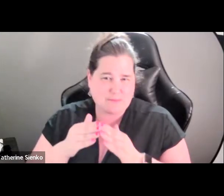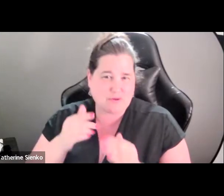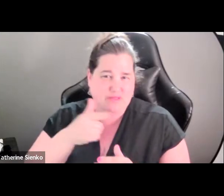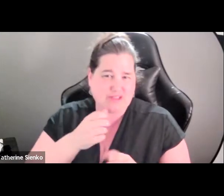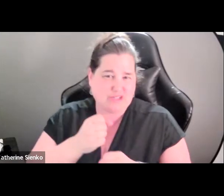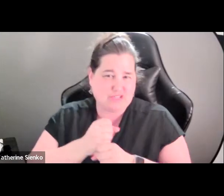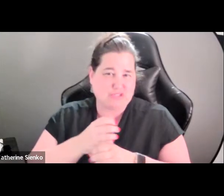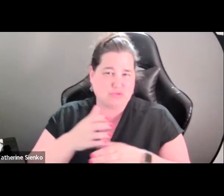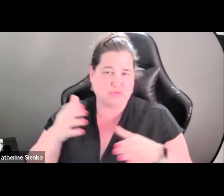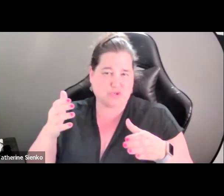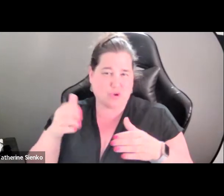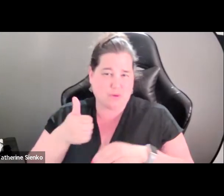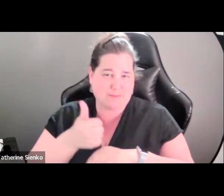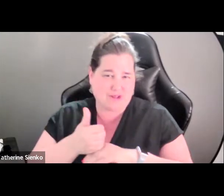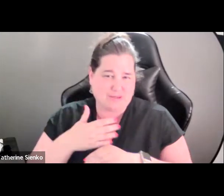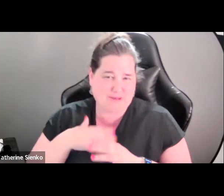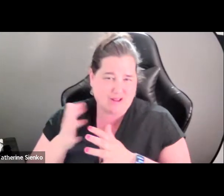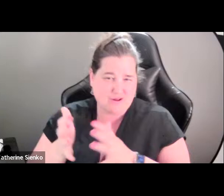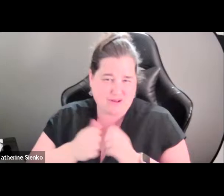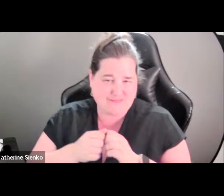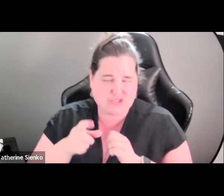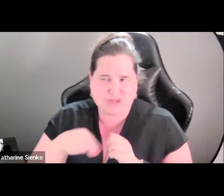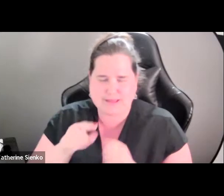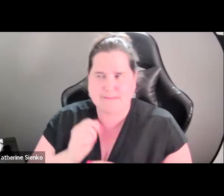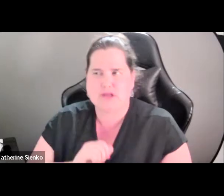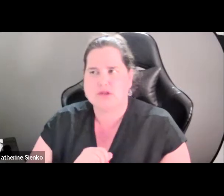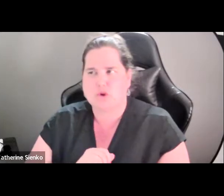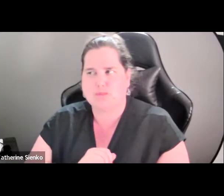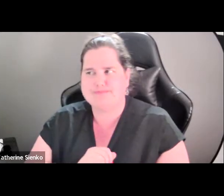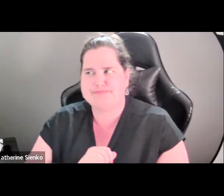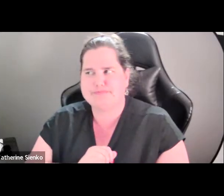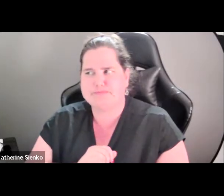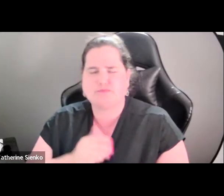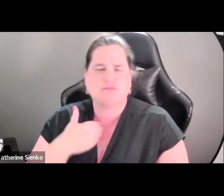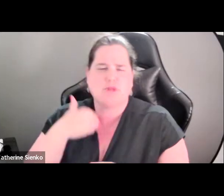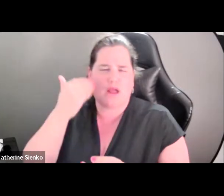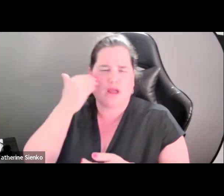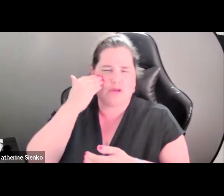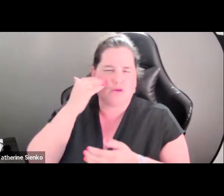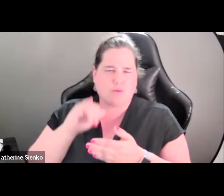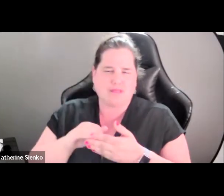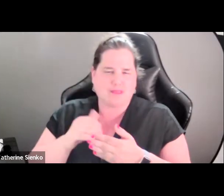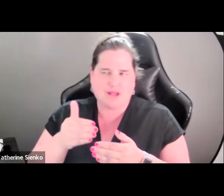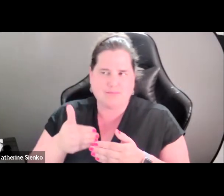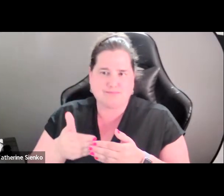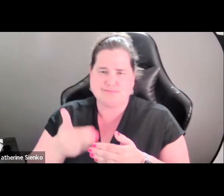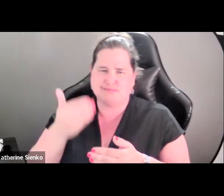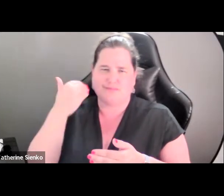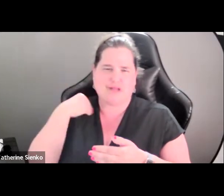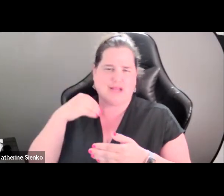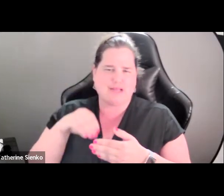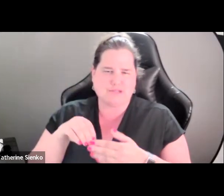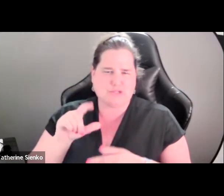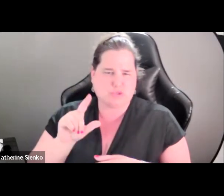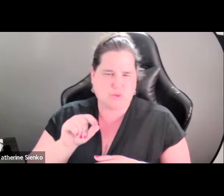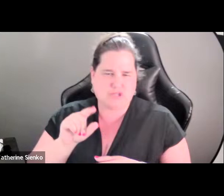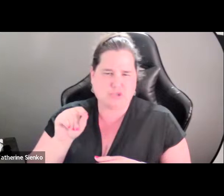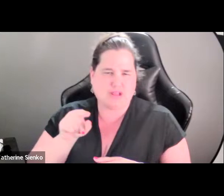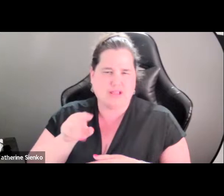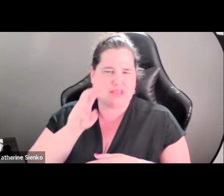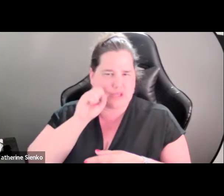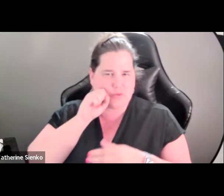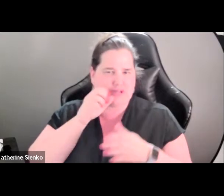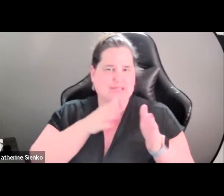town, but the deaf community there is growing based on my conversations with the community members.